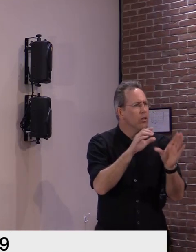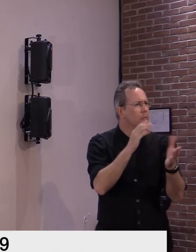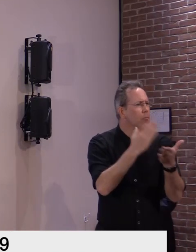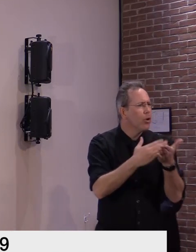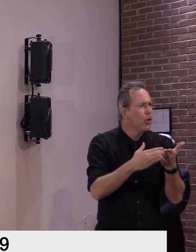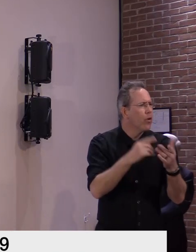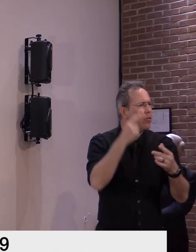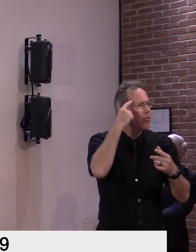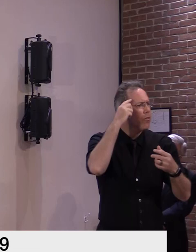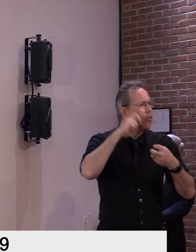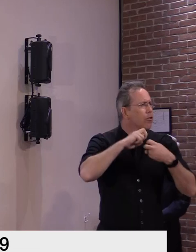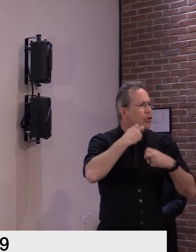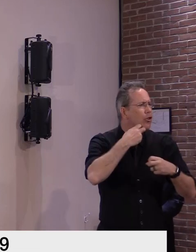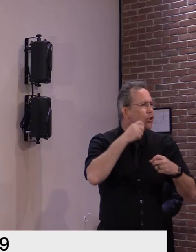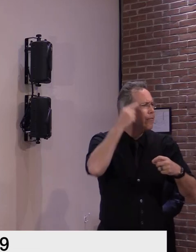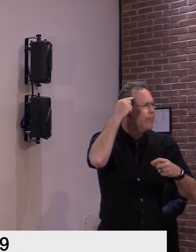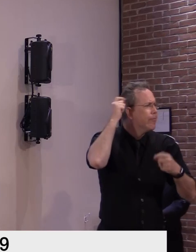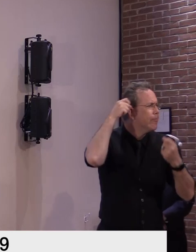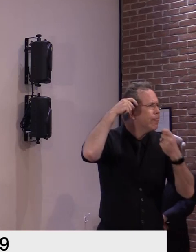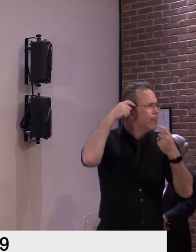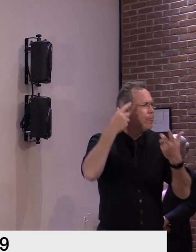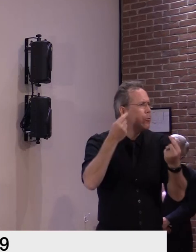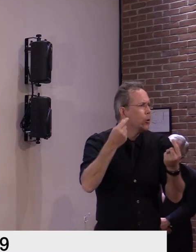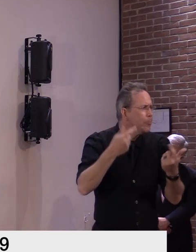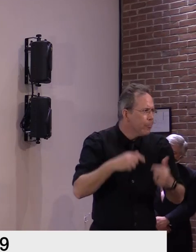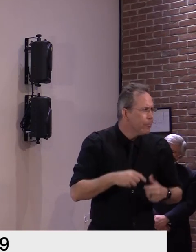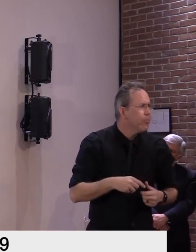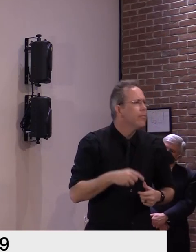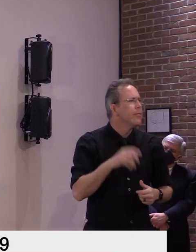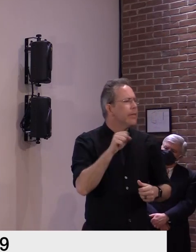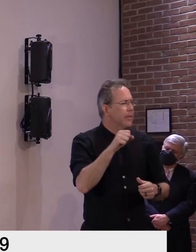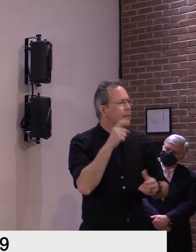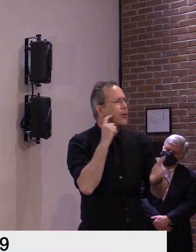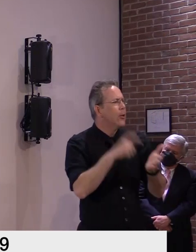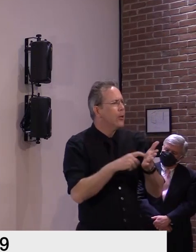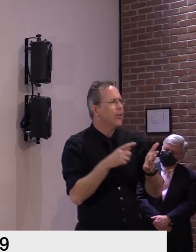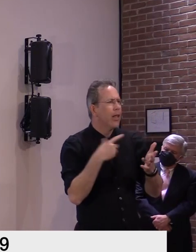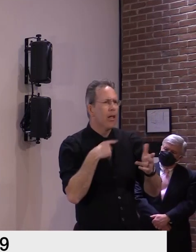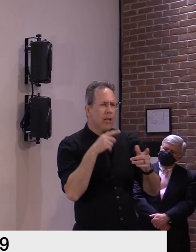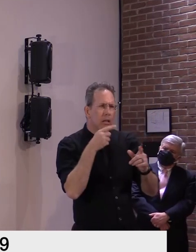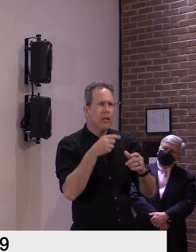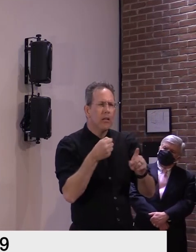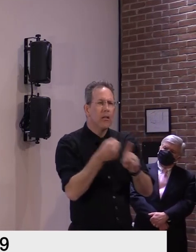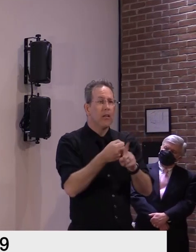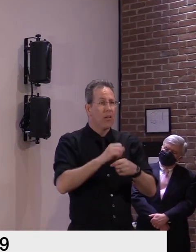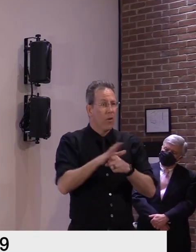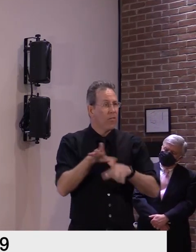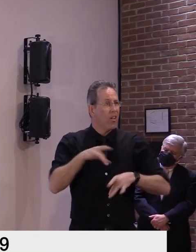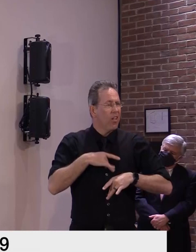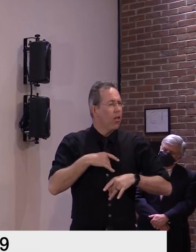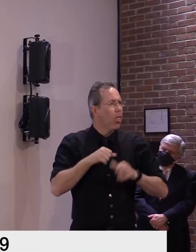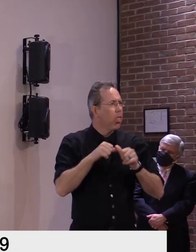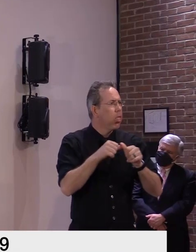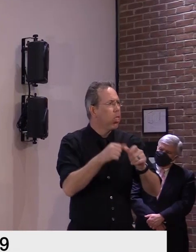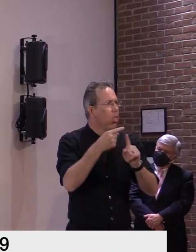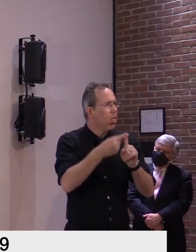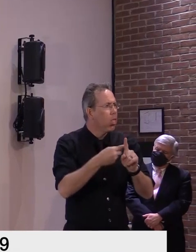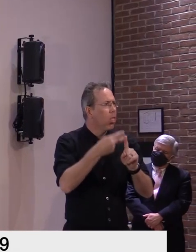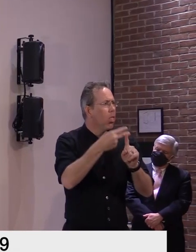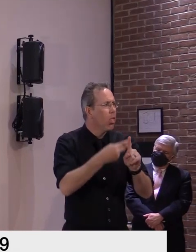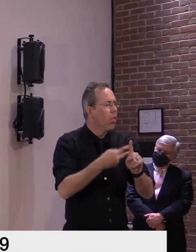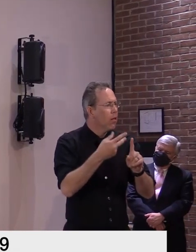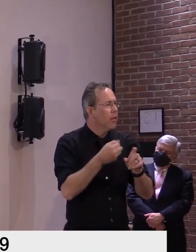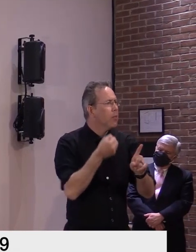depression were quite prevalent months down the road from that infection. I think some of that, you know, certainly I